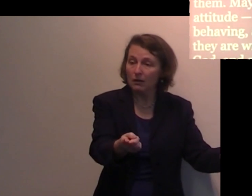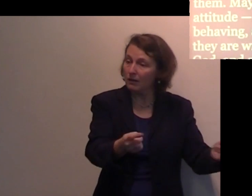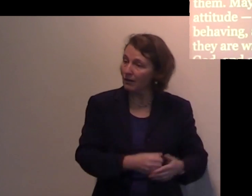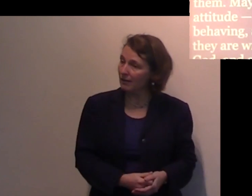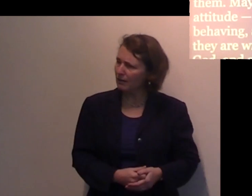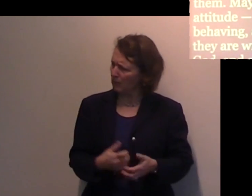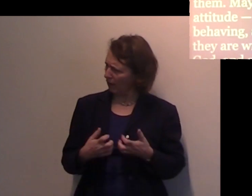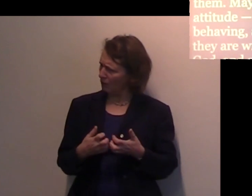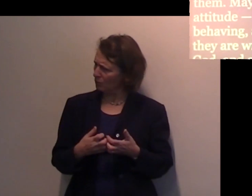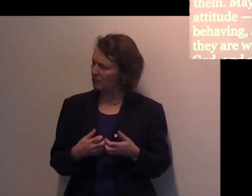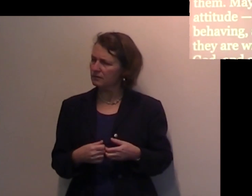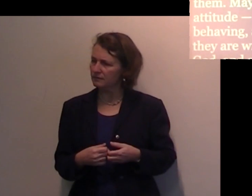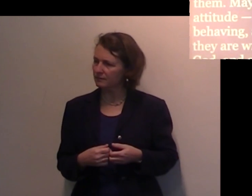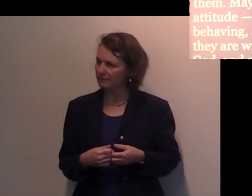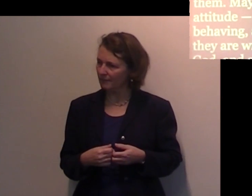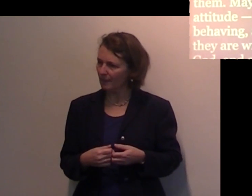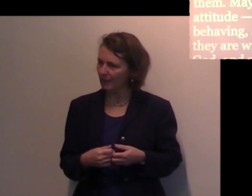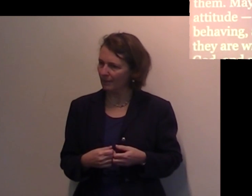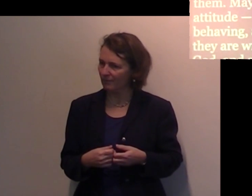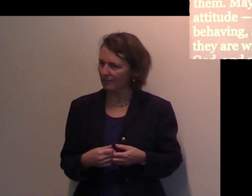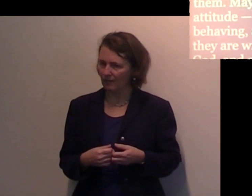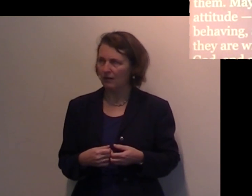How? God will challenge them.